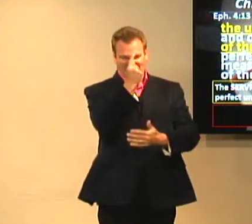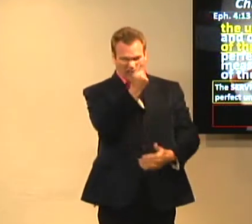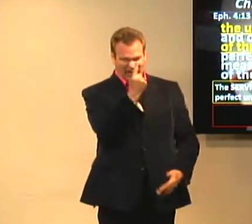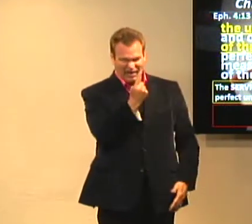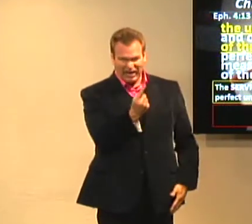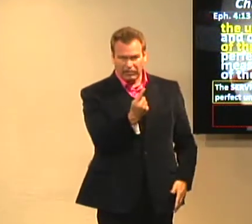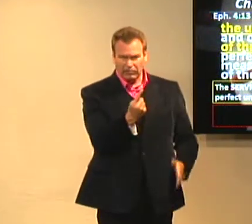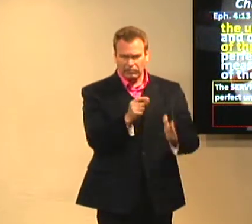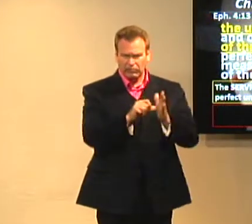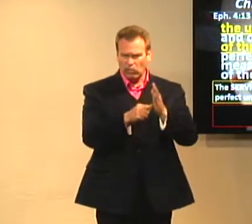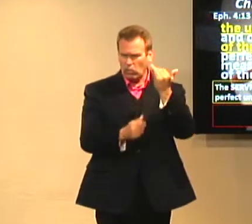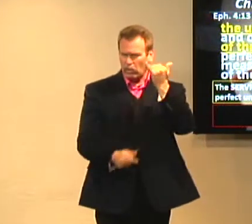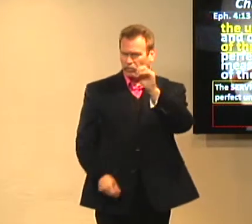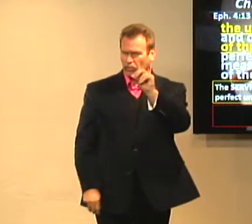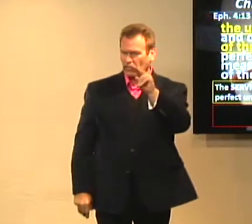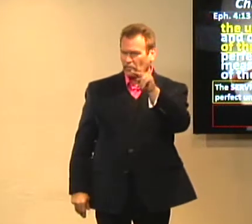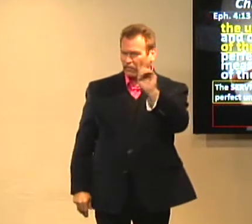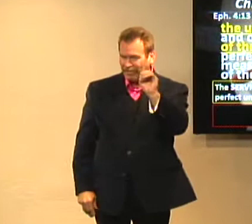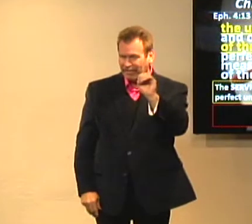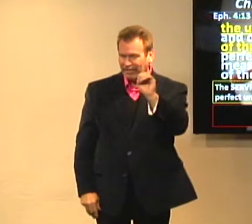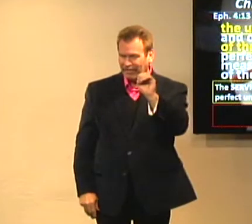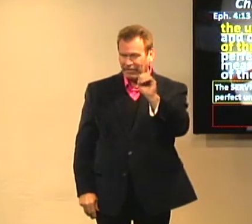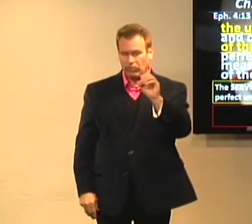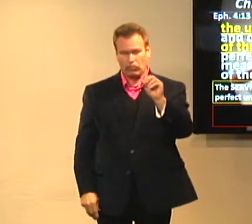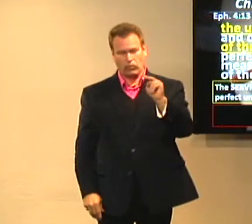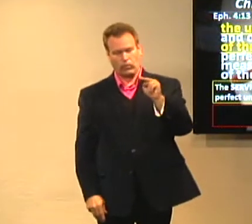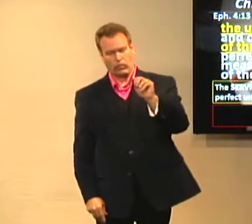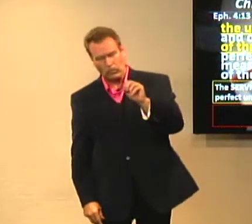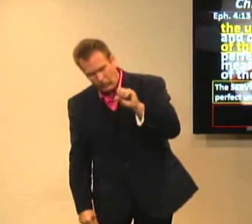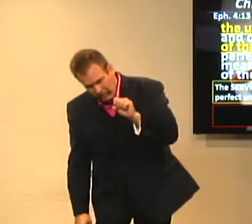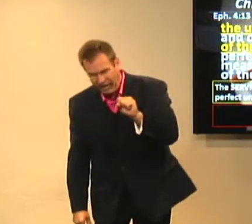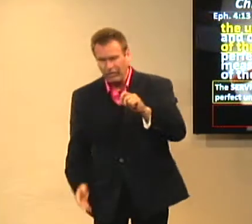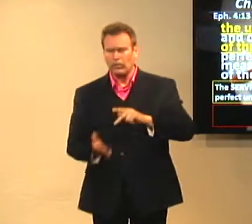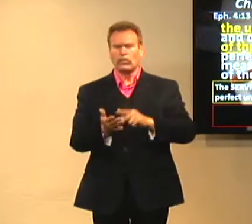faith, one, and we see that. One.